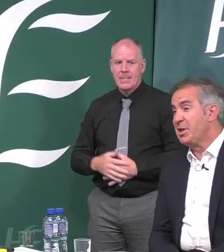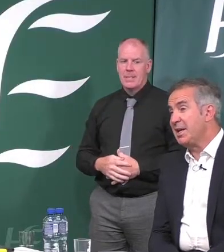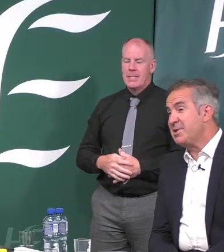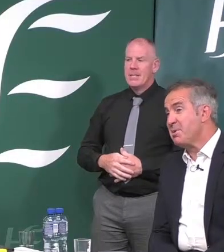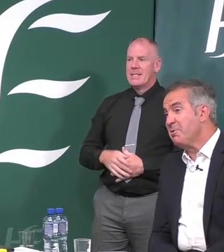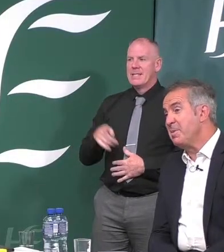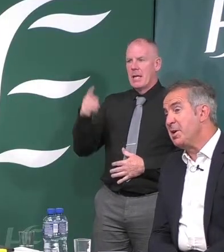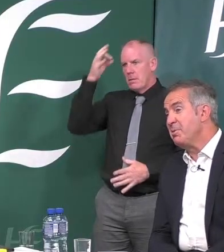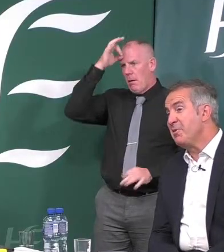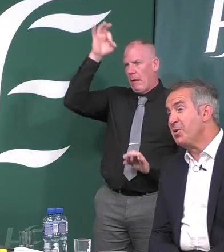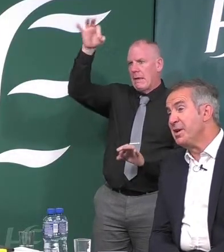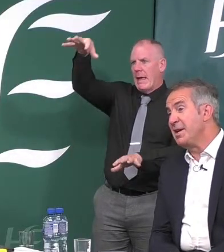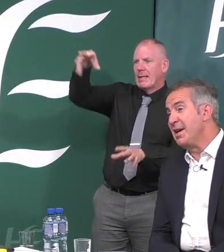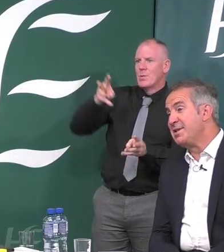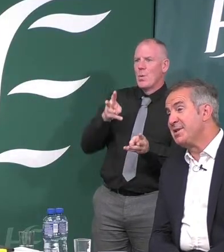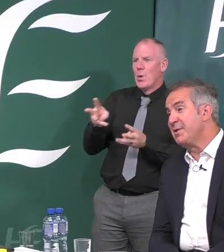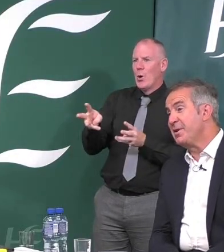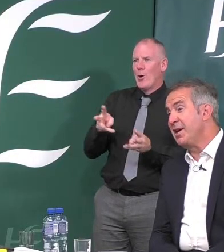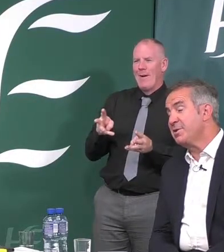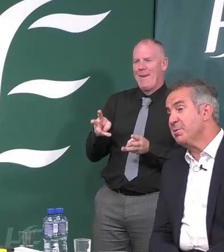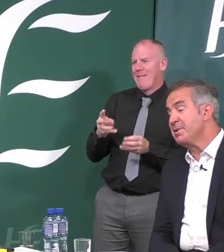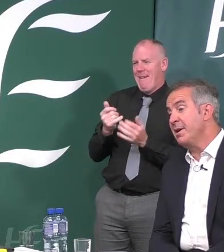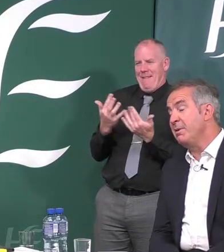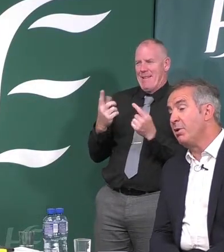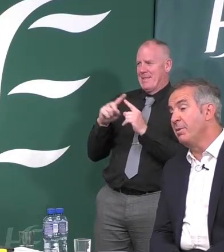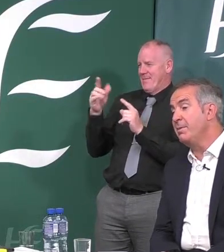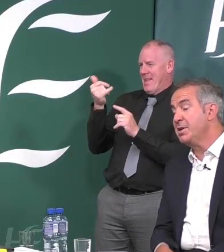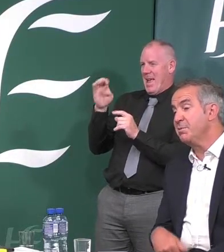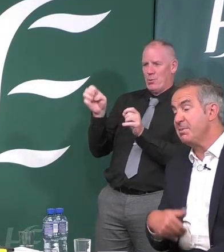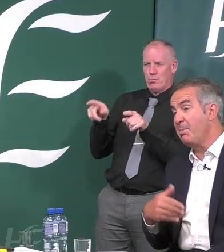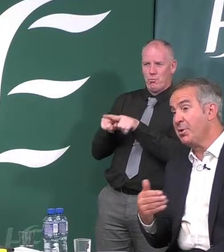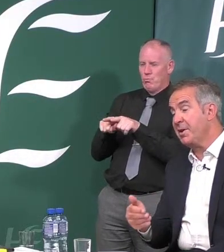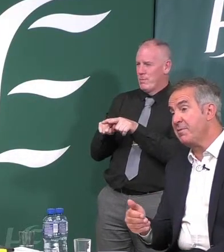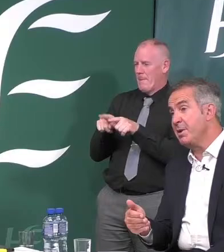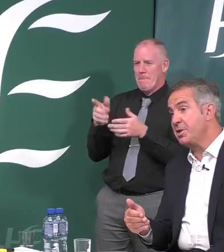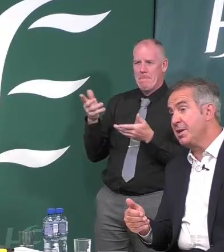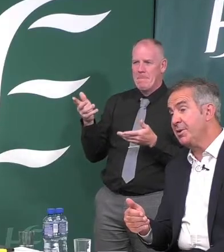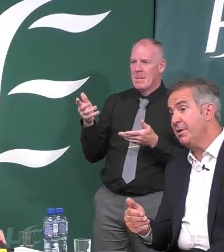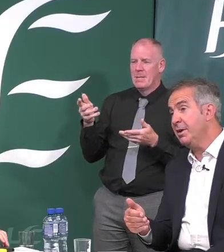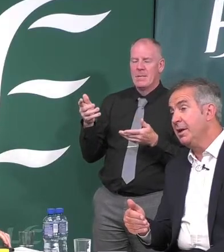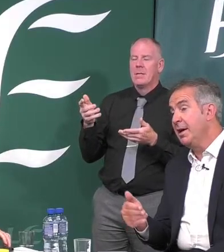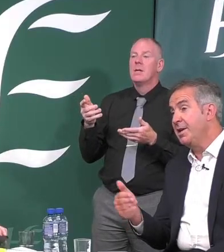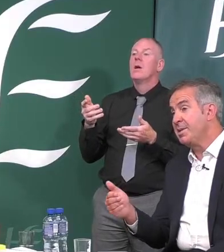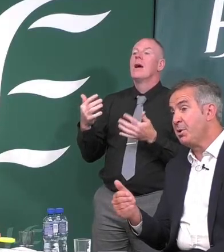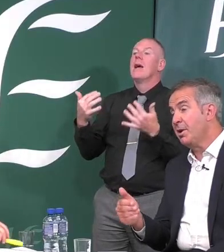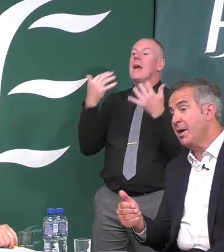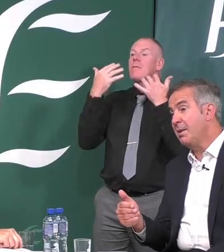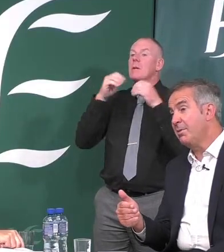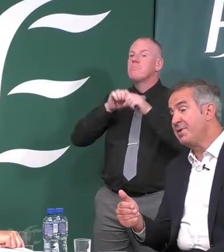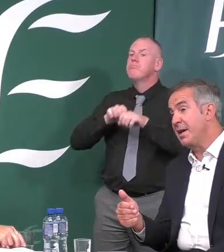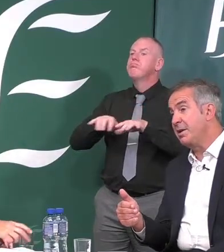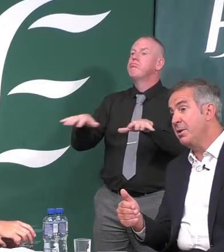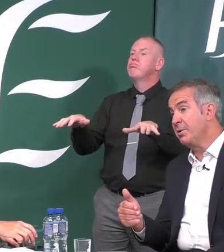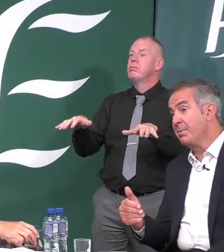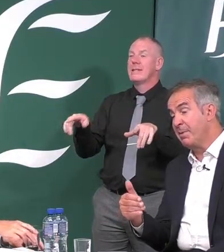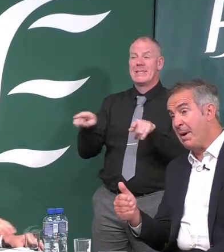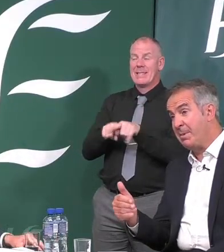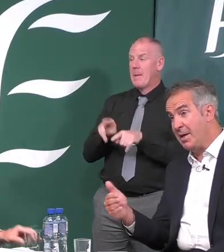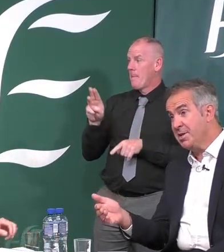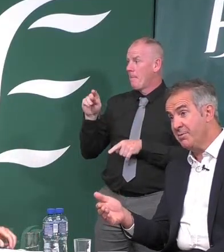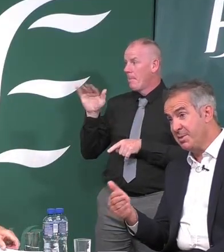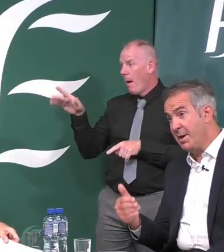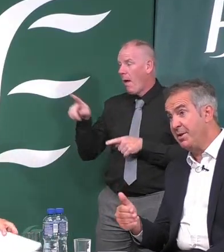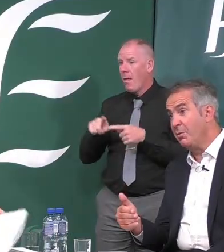what we'd call guesswork. We've been here before in lots of the different age groups. I mean, what we will do is we'll put the information out there. As Paul and Colin have said,